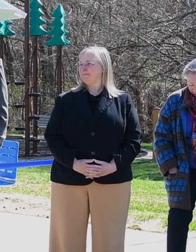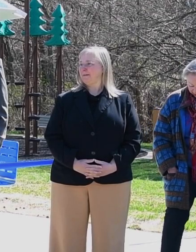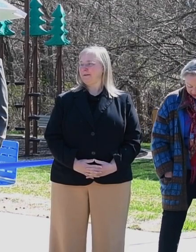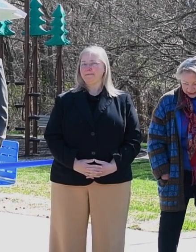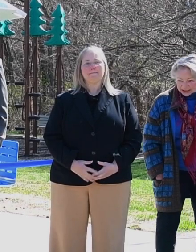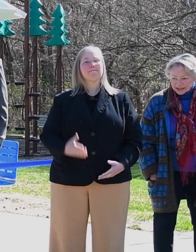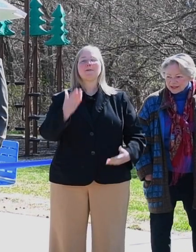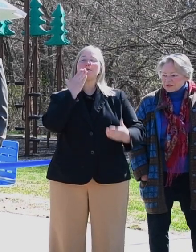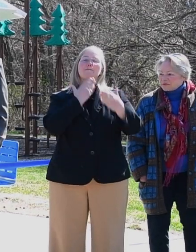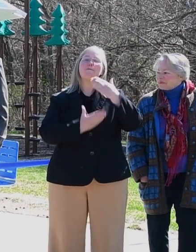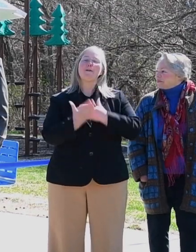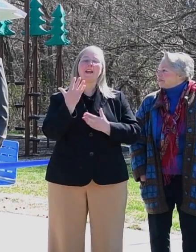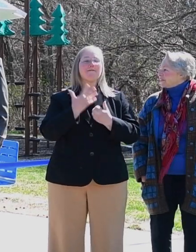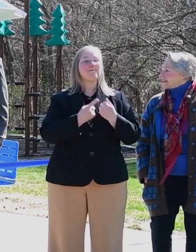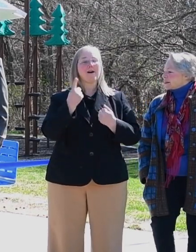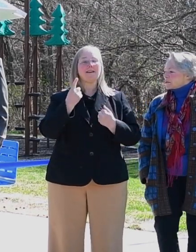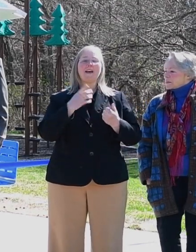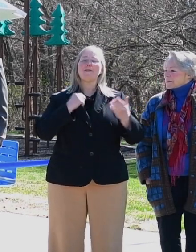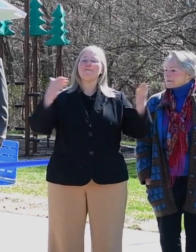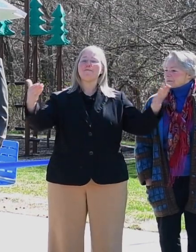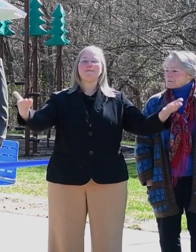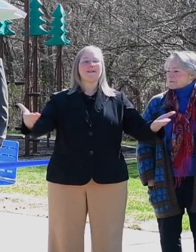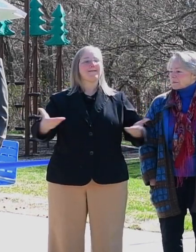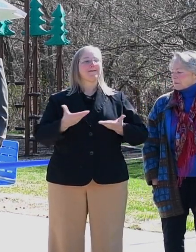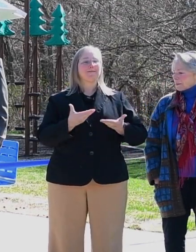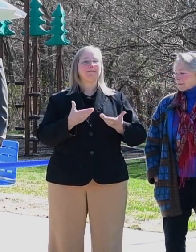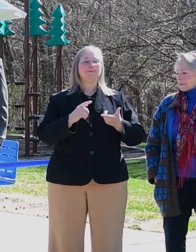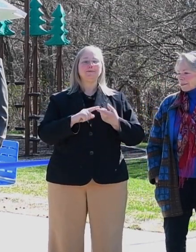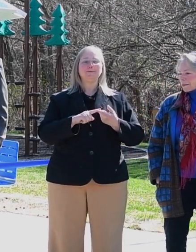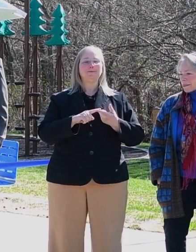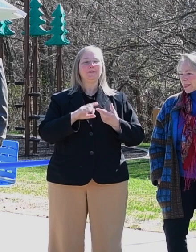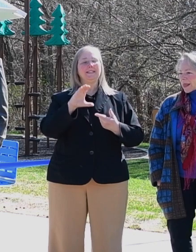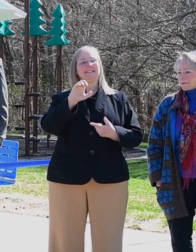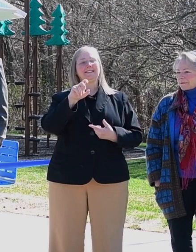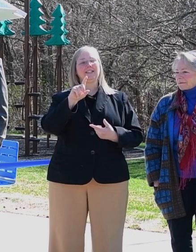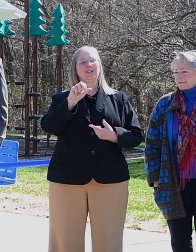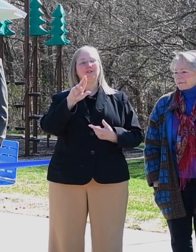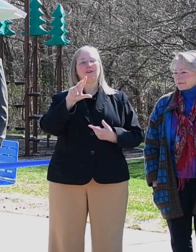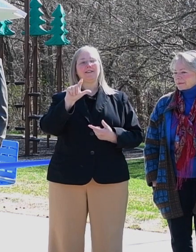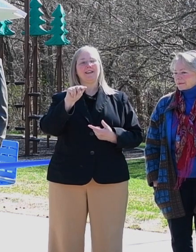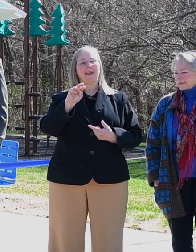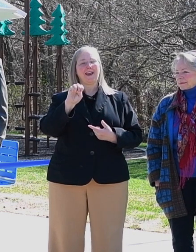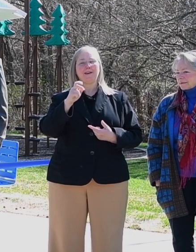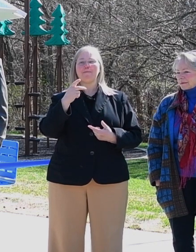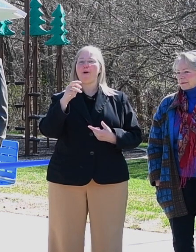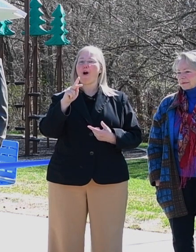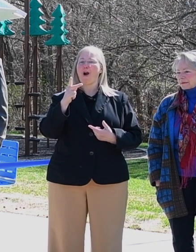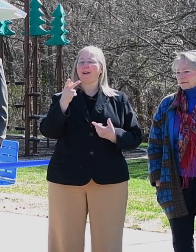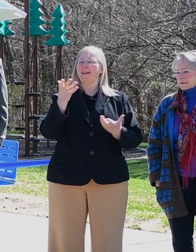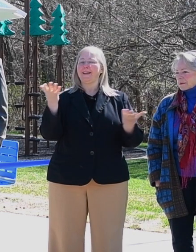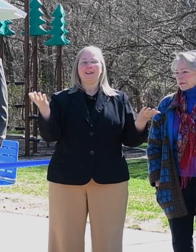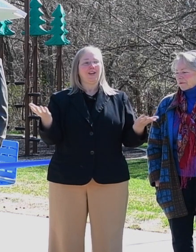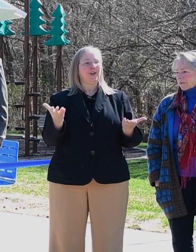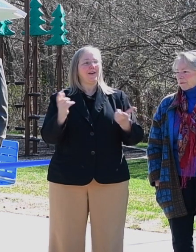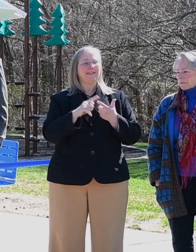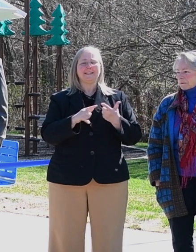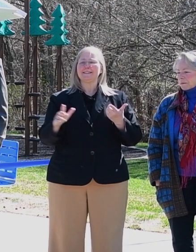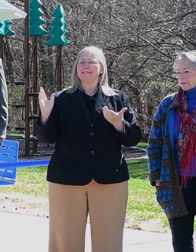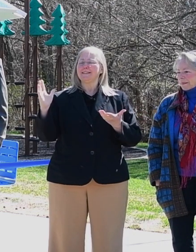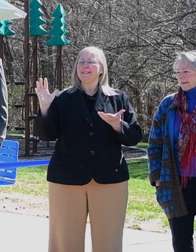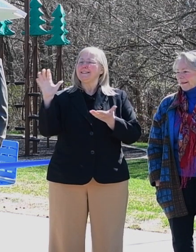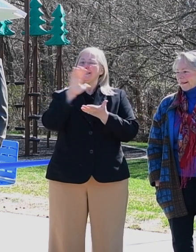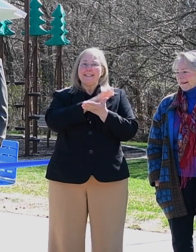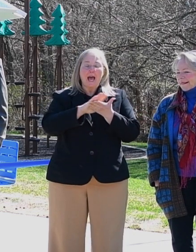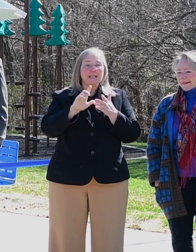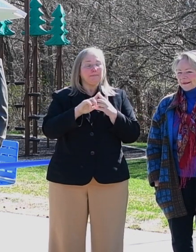Good morning, everyone, and welcome to Cedar Lane Park out here in this nice